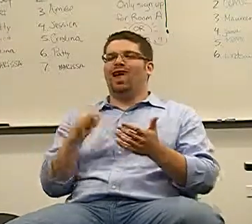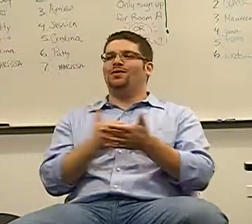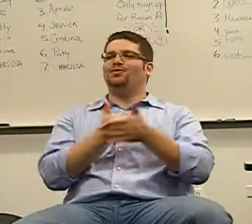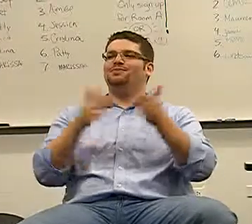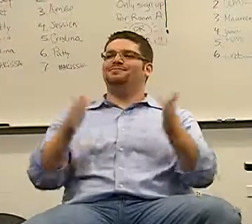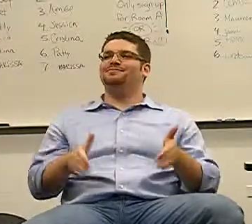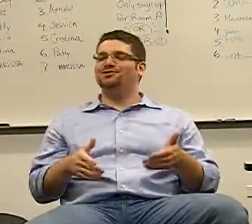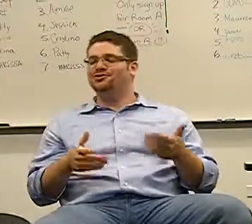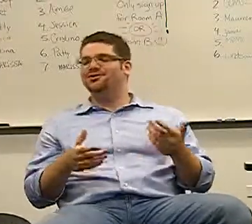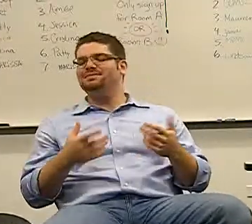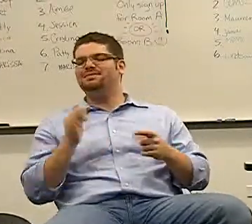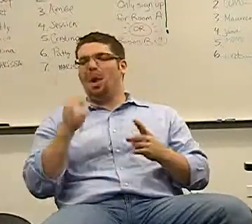It was really a refreshing experience.